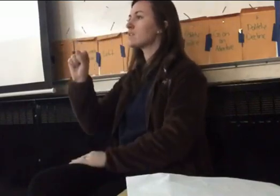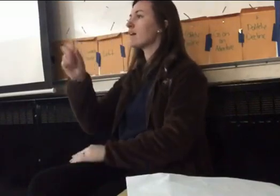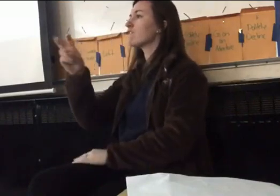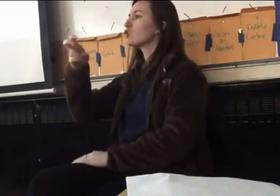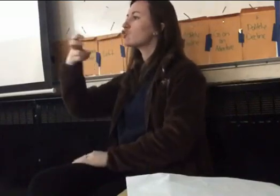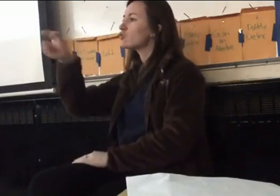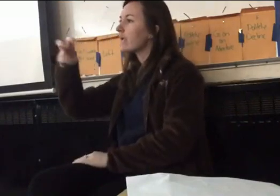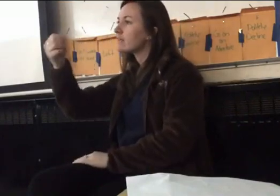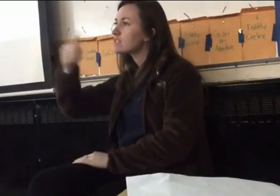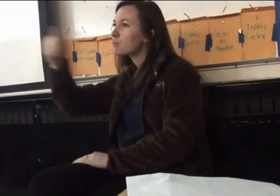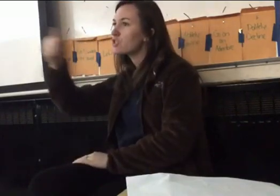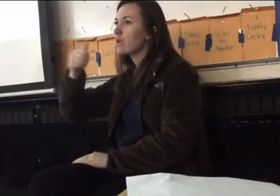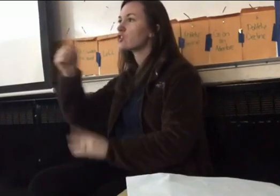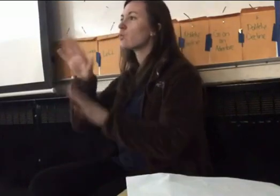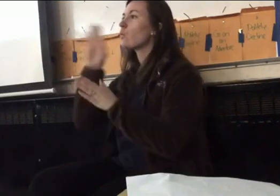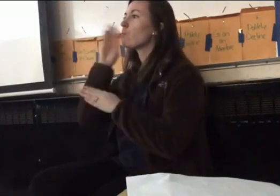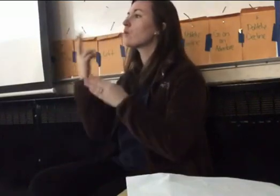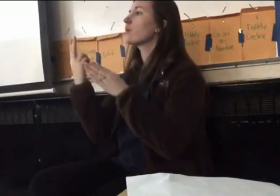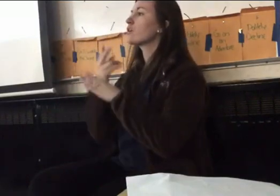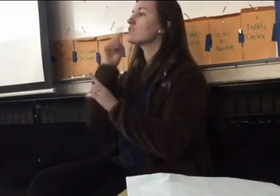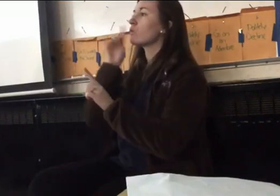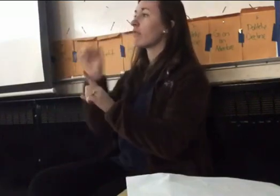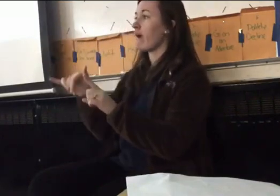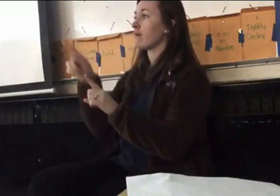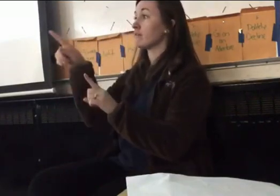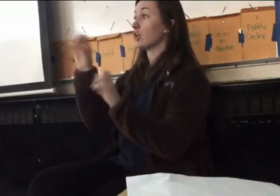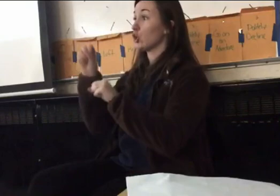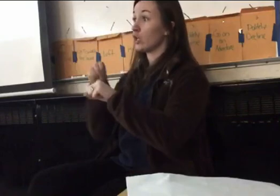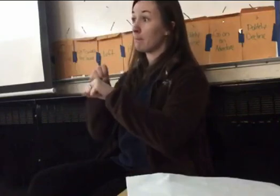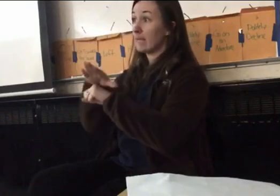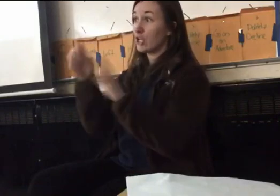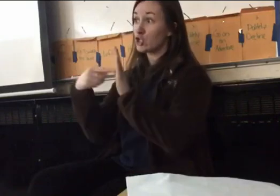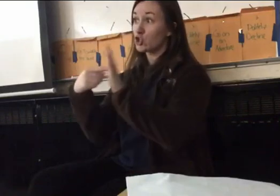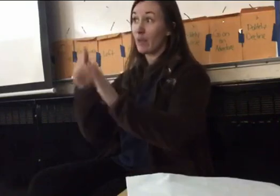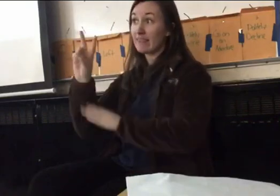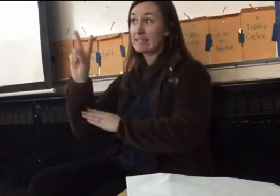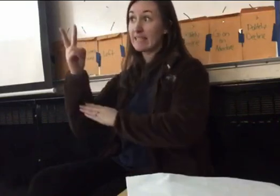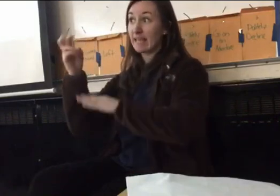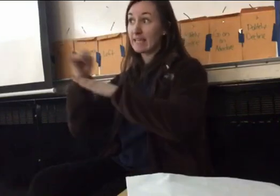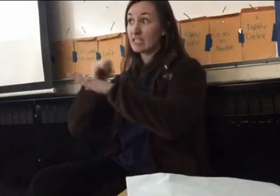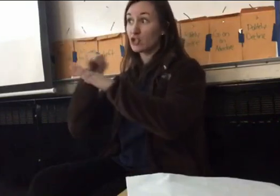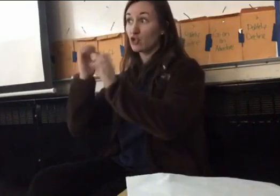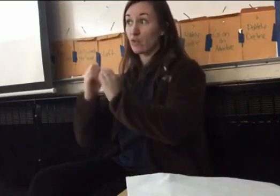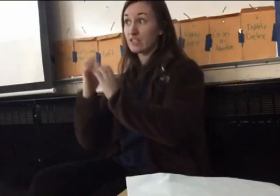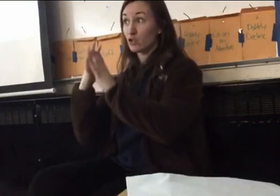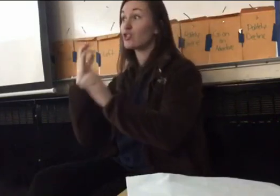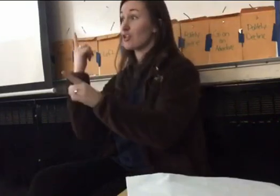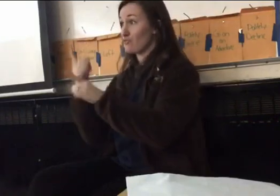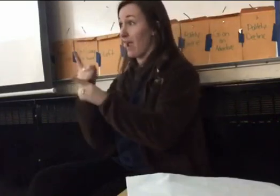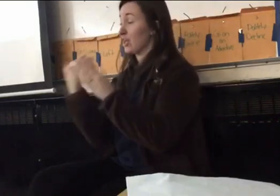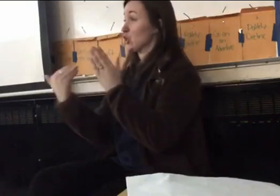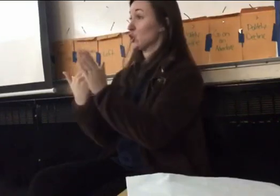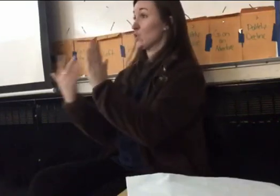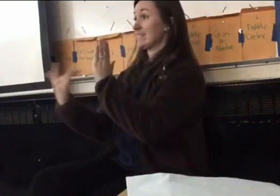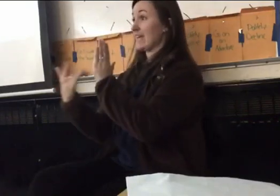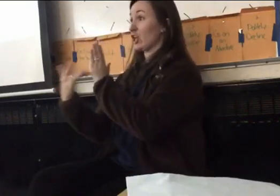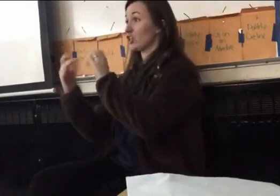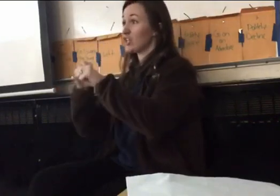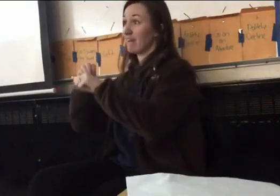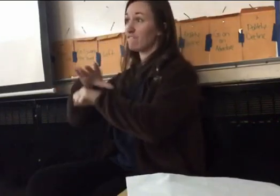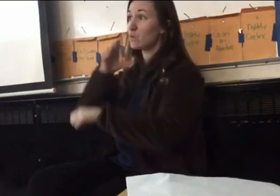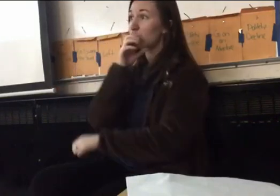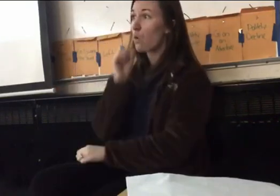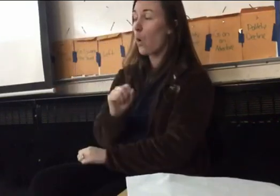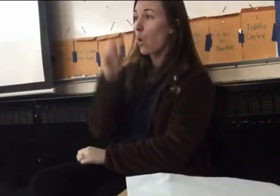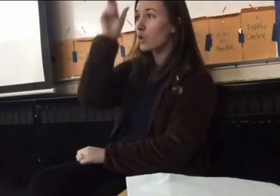a key term that we can use? Second Industrial Revolution, right? So we're having all these different new forms of technology, people being able to